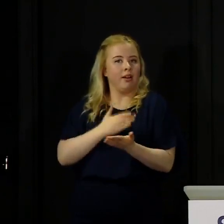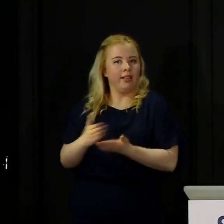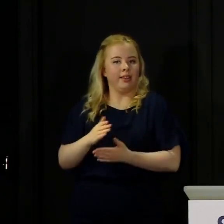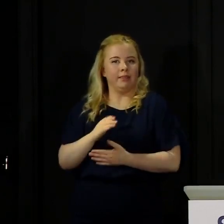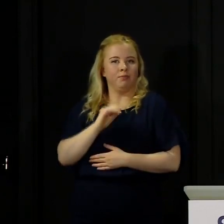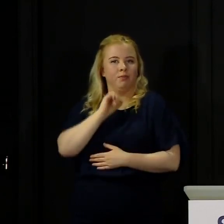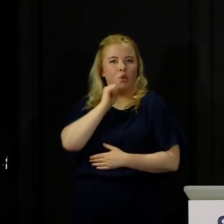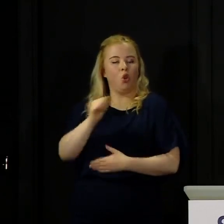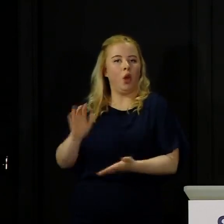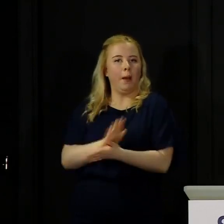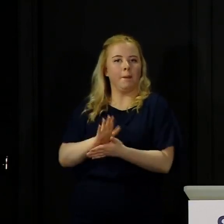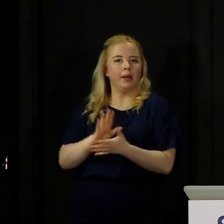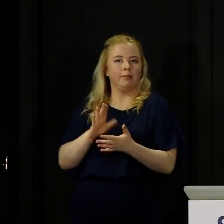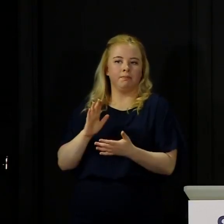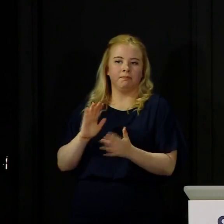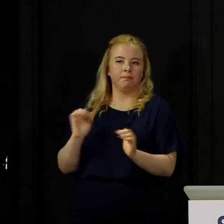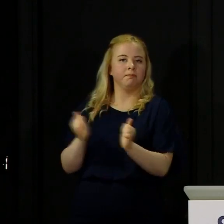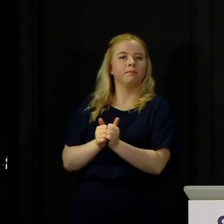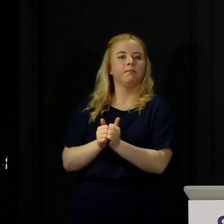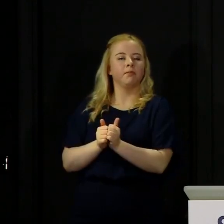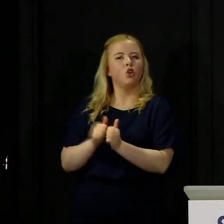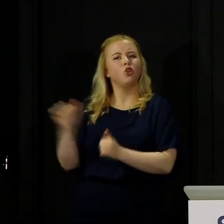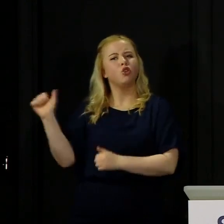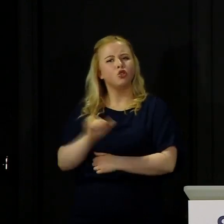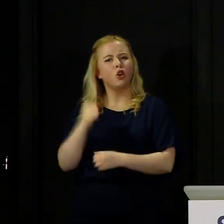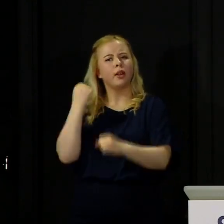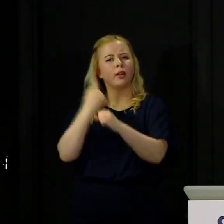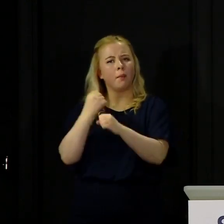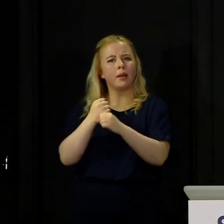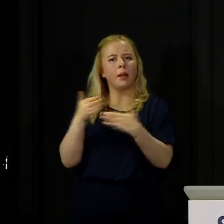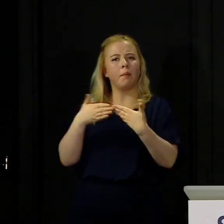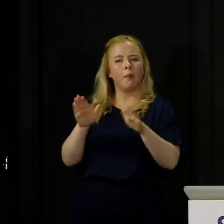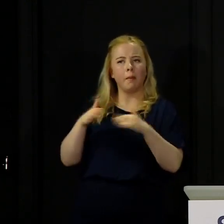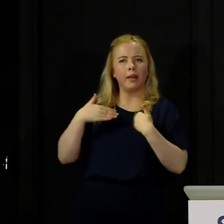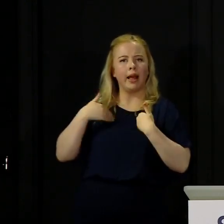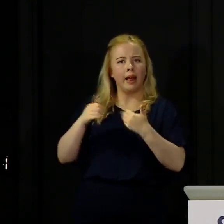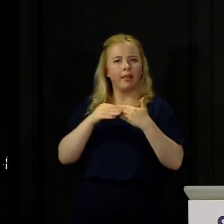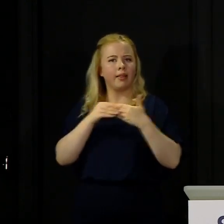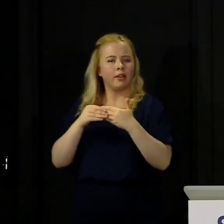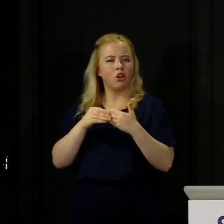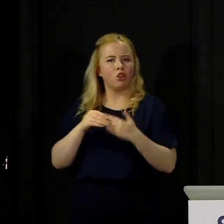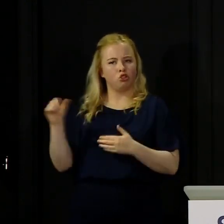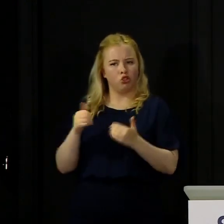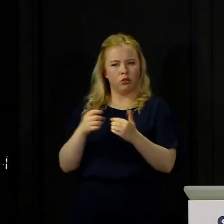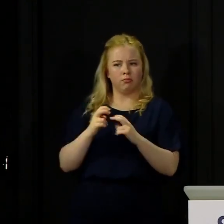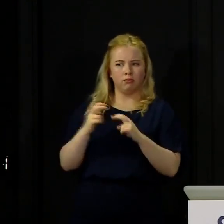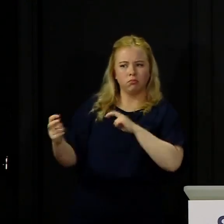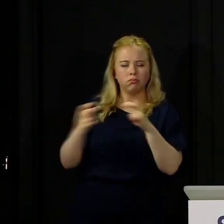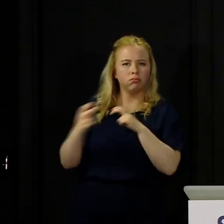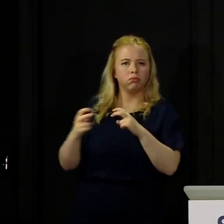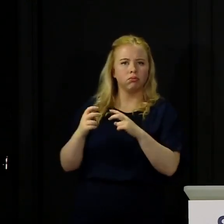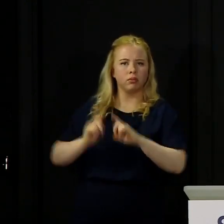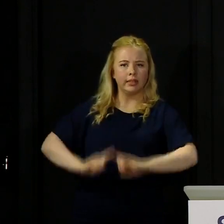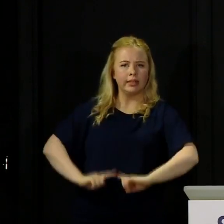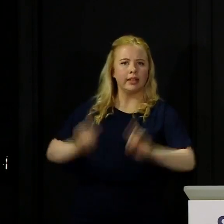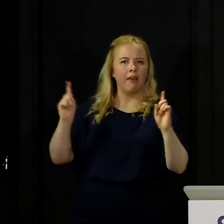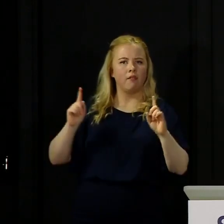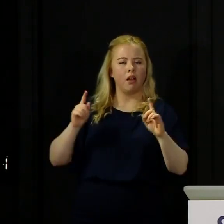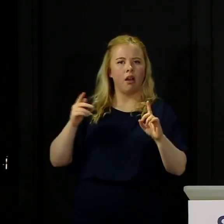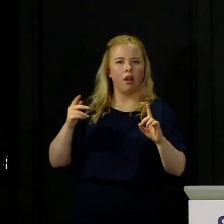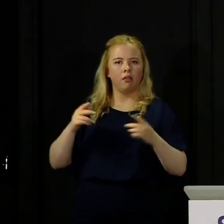board. Should the government and public health leaders be falling out and pulling in different directions during a public